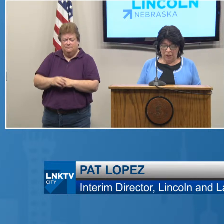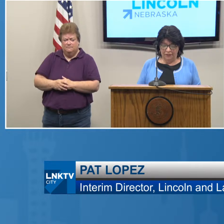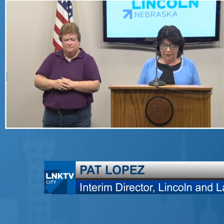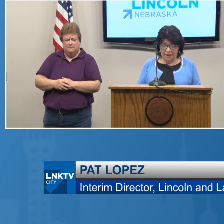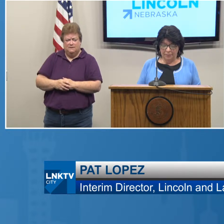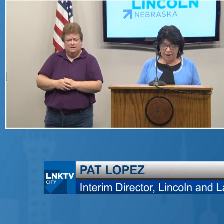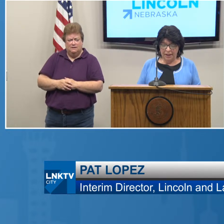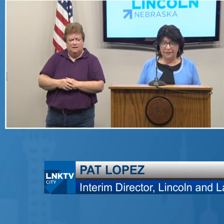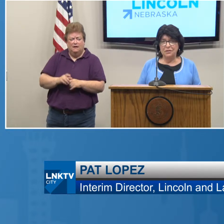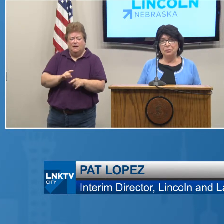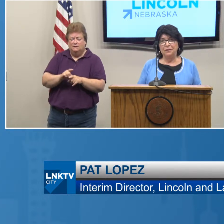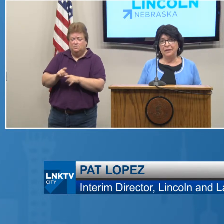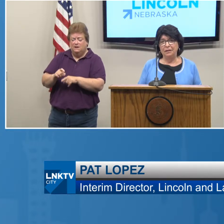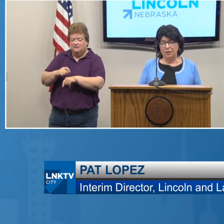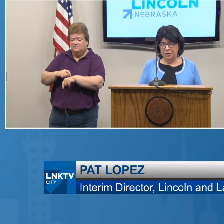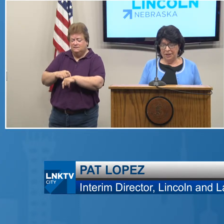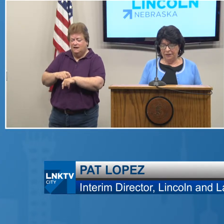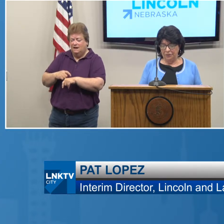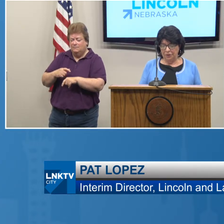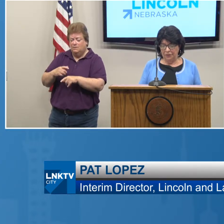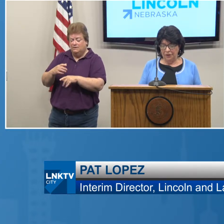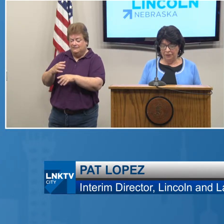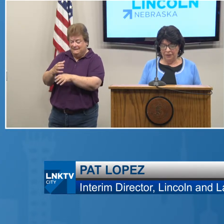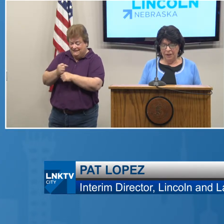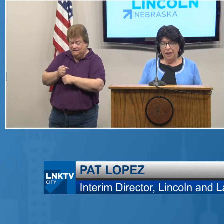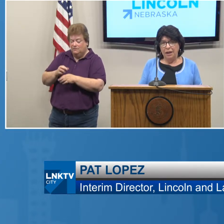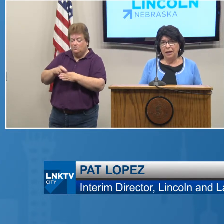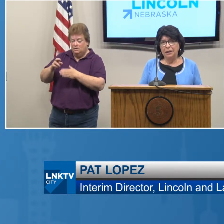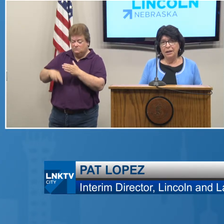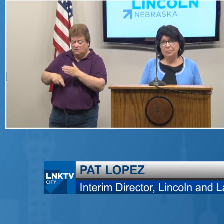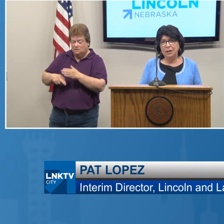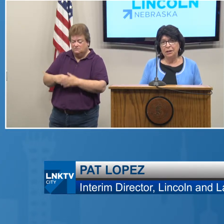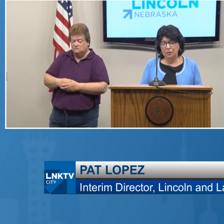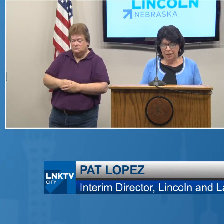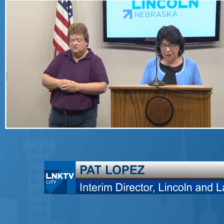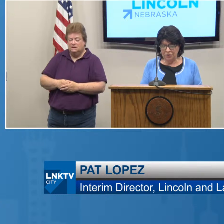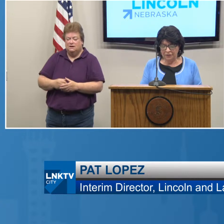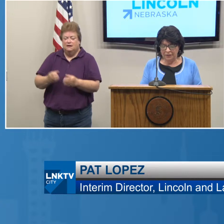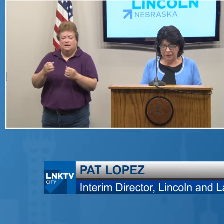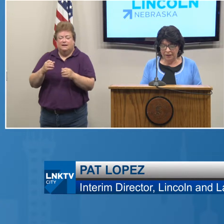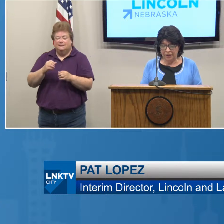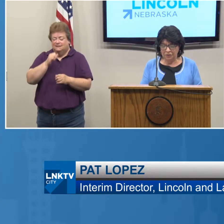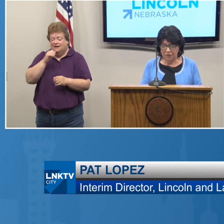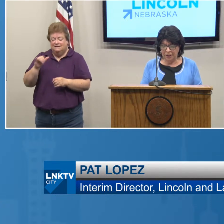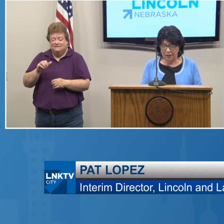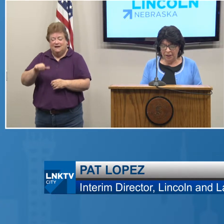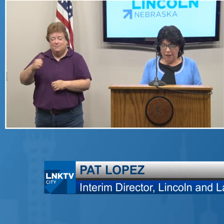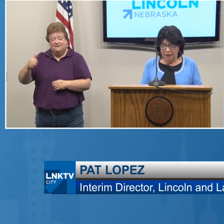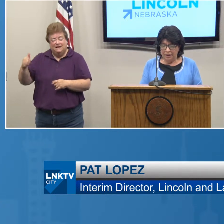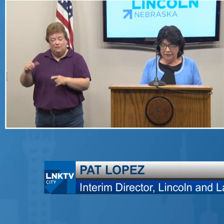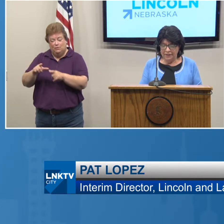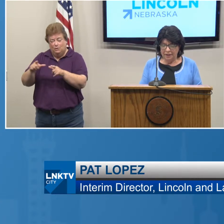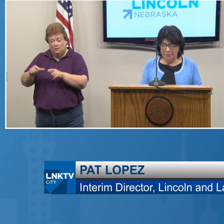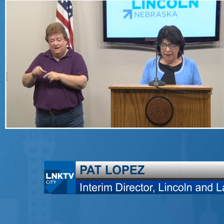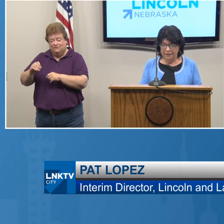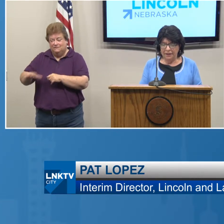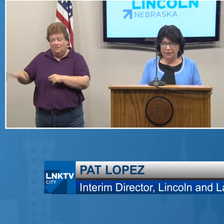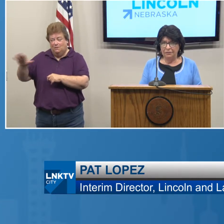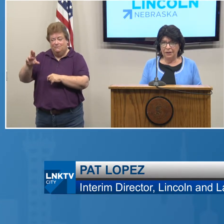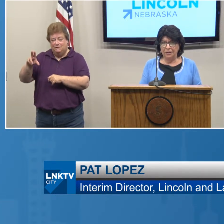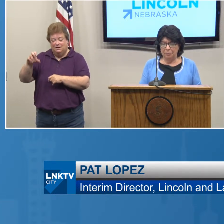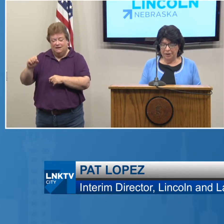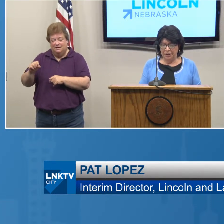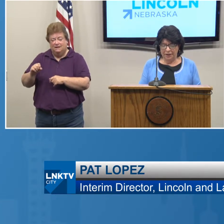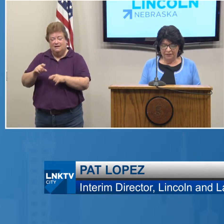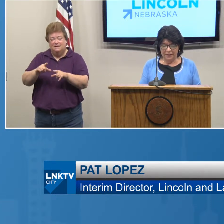as well as the time it takes to receive our test results. Unlike many locations in the country, testing capacity